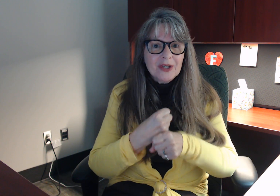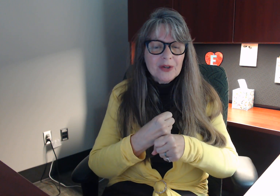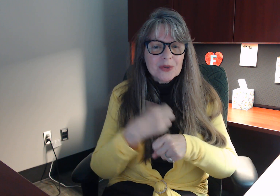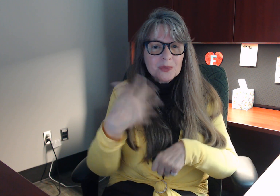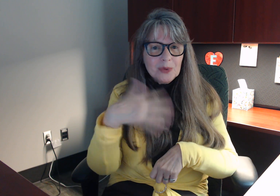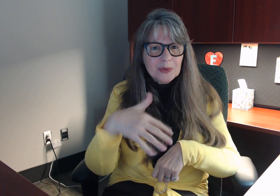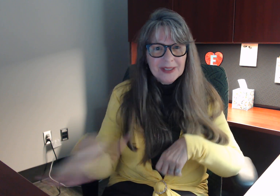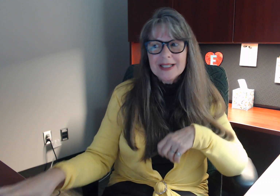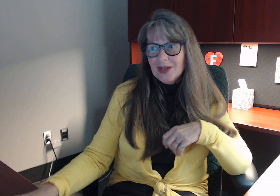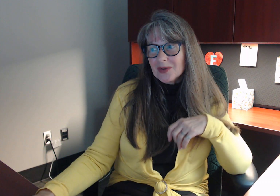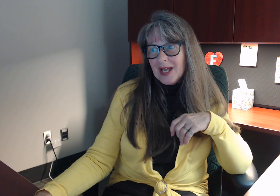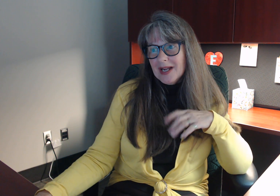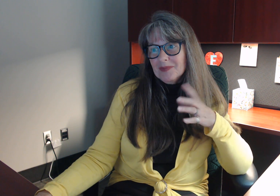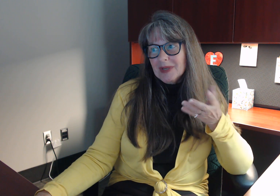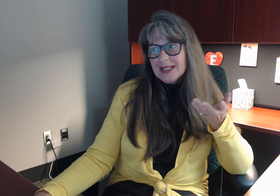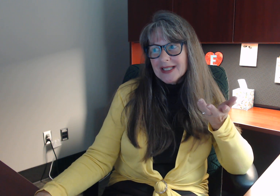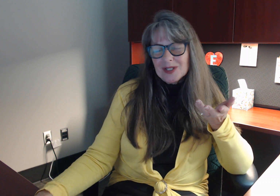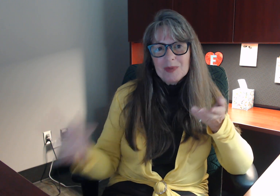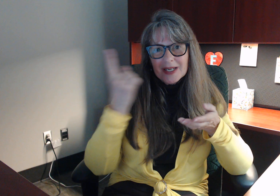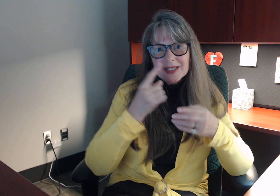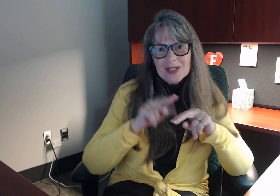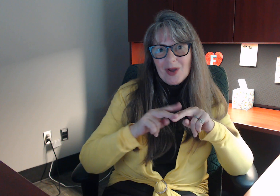years. Woo, that's a long time. But it says it's because of the salt.